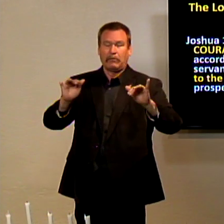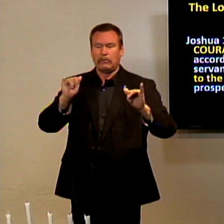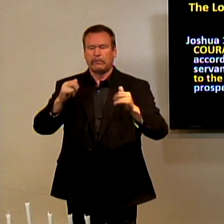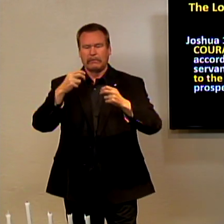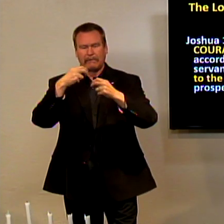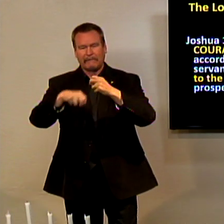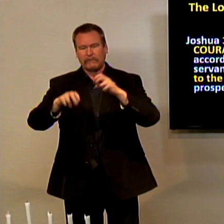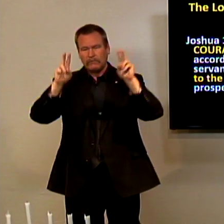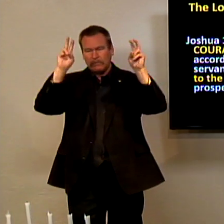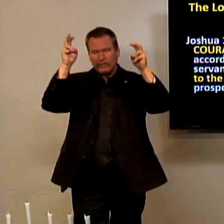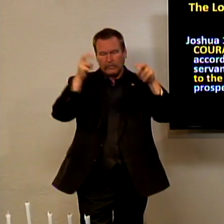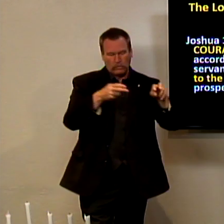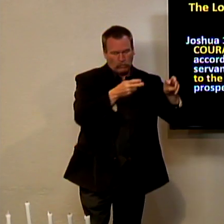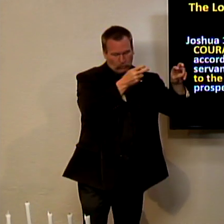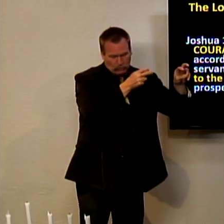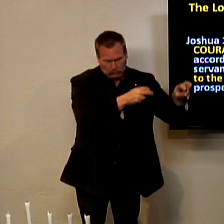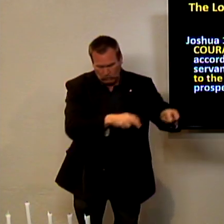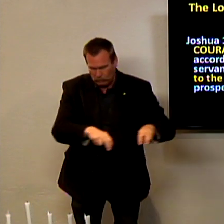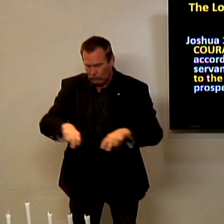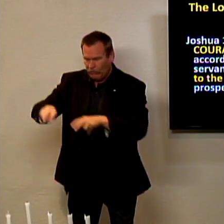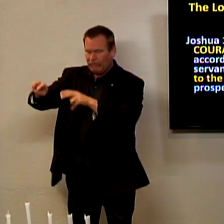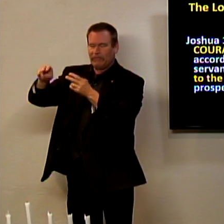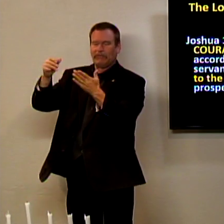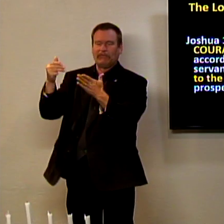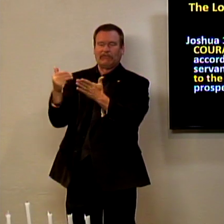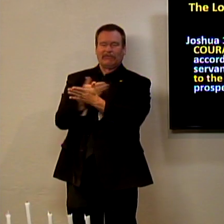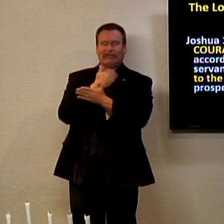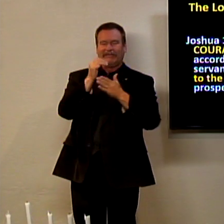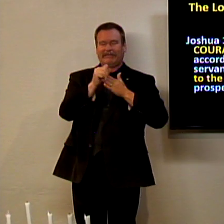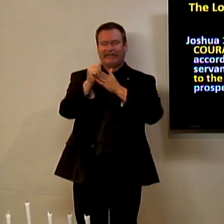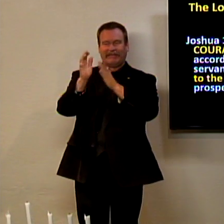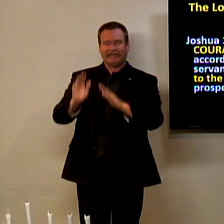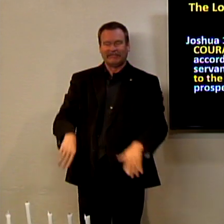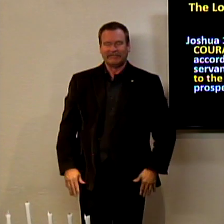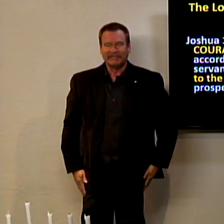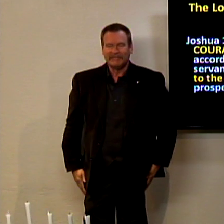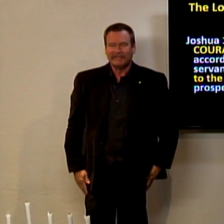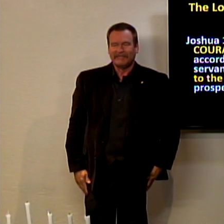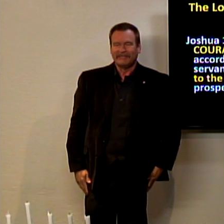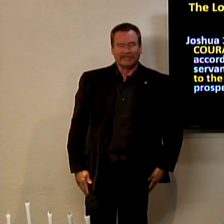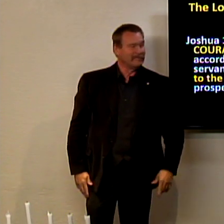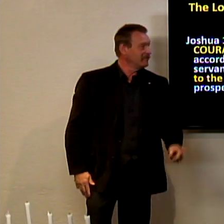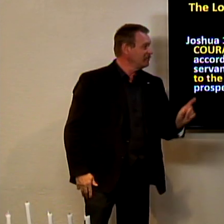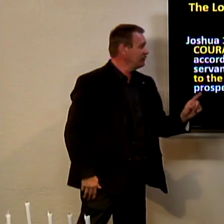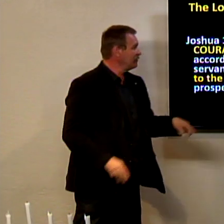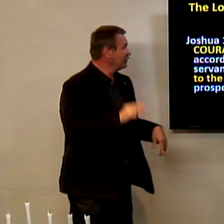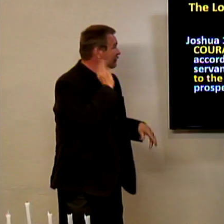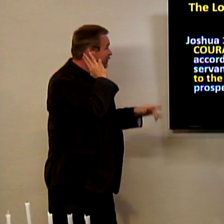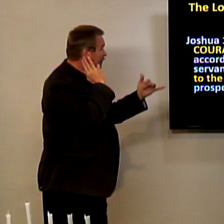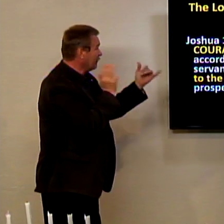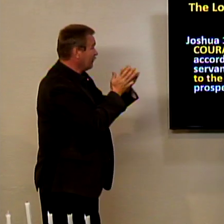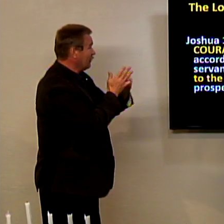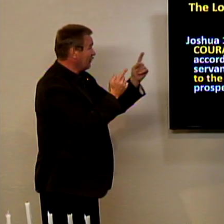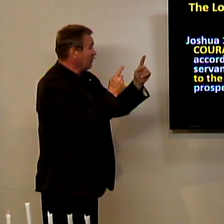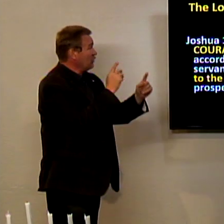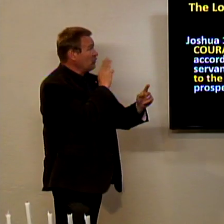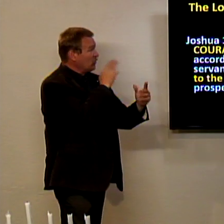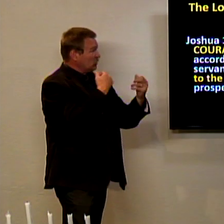on this new leader. It was going to be very difficult, this transition, this new transitioning into new leadership.